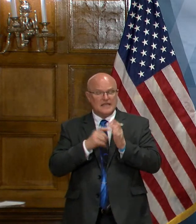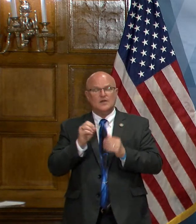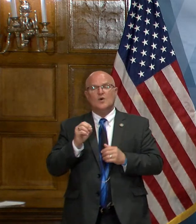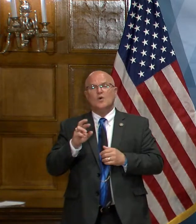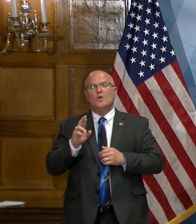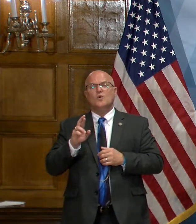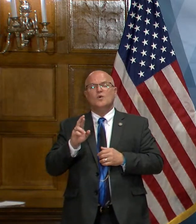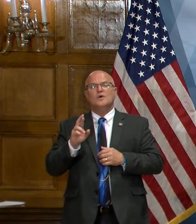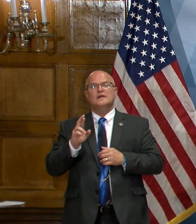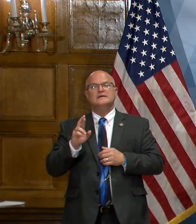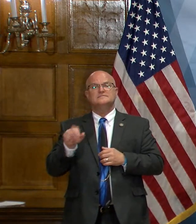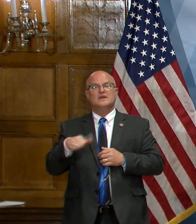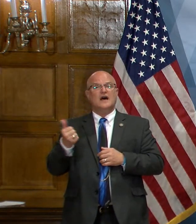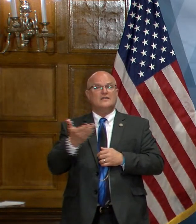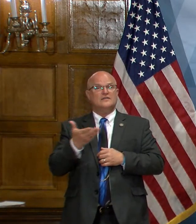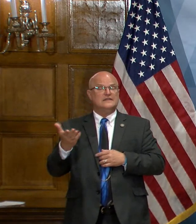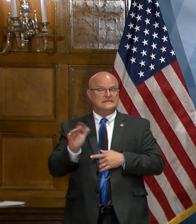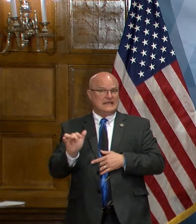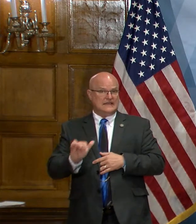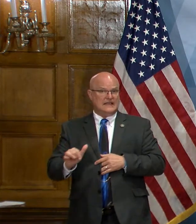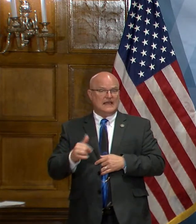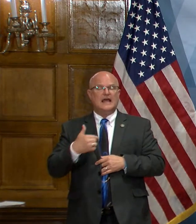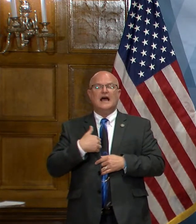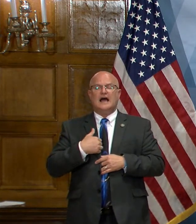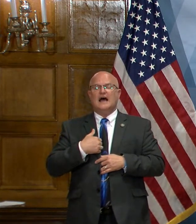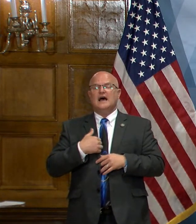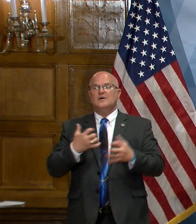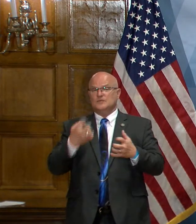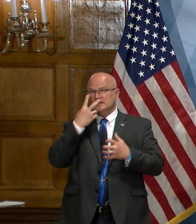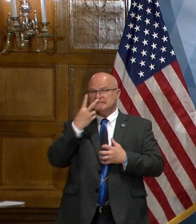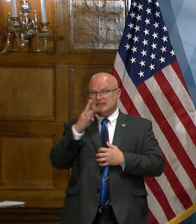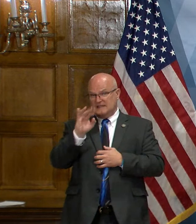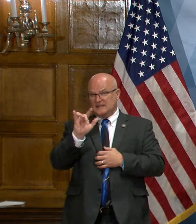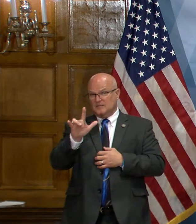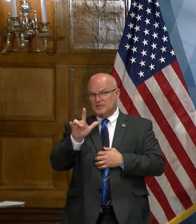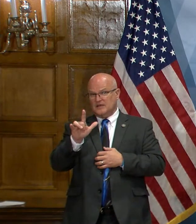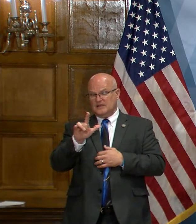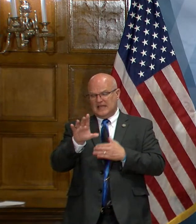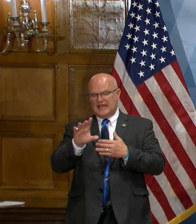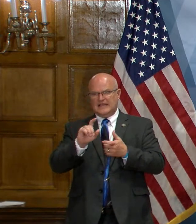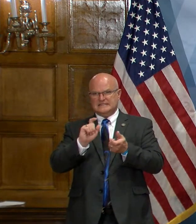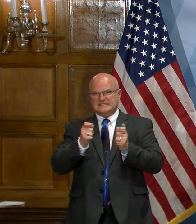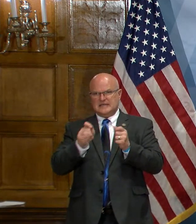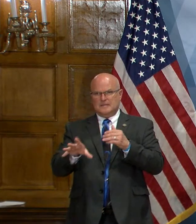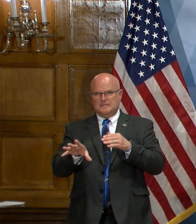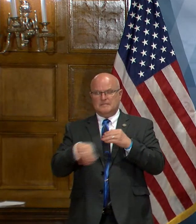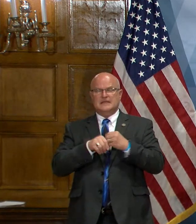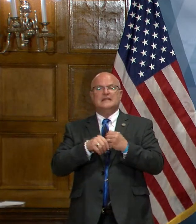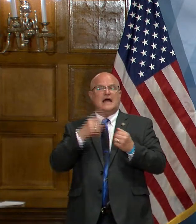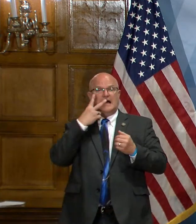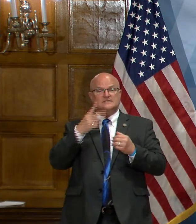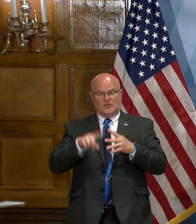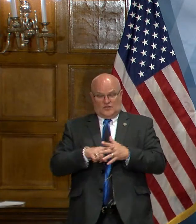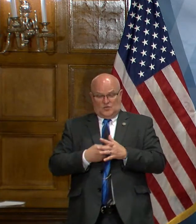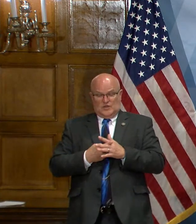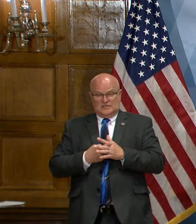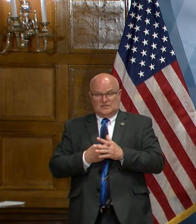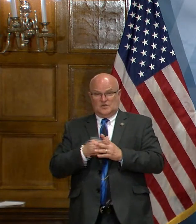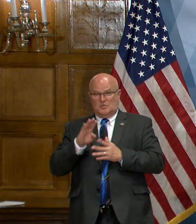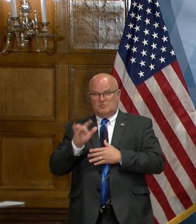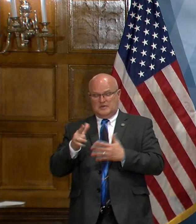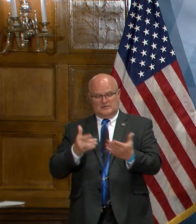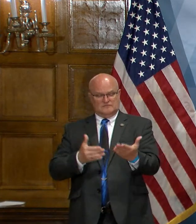or other things, I want to see the bill as it's amended. I saw an original version of